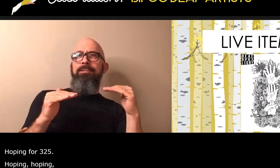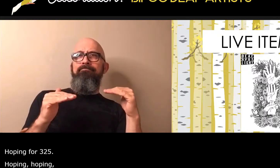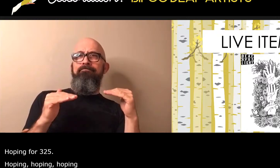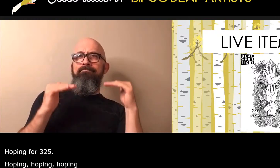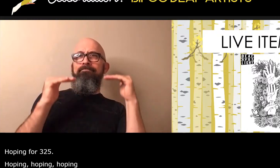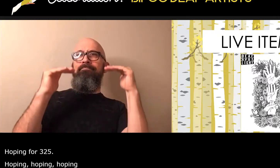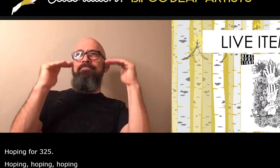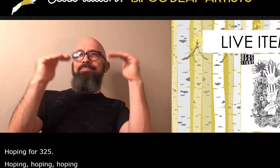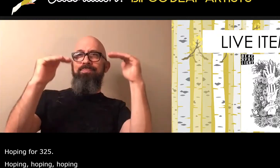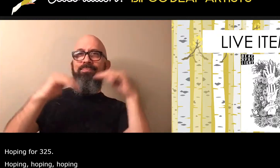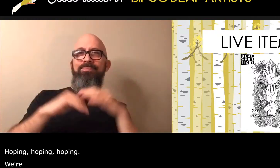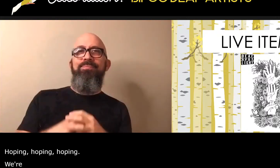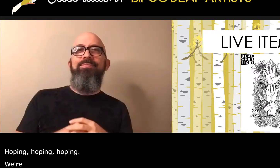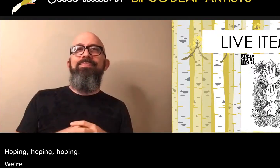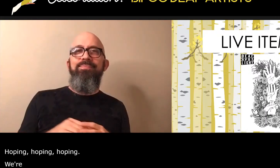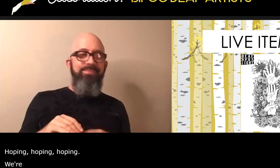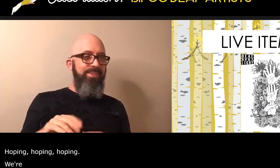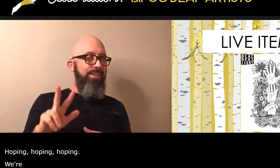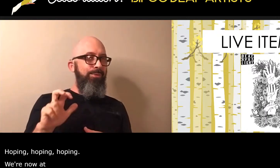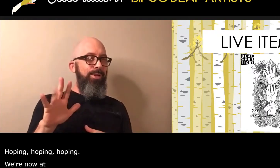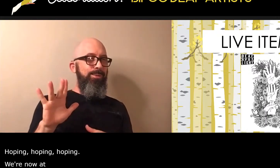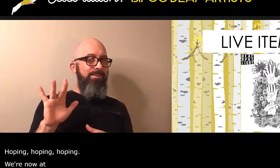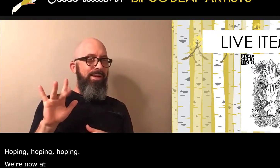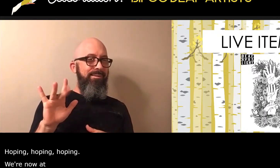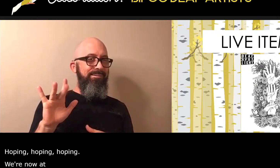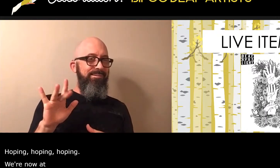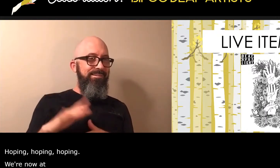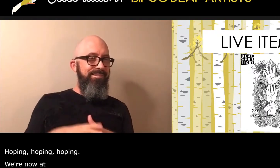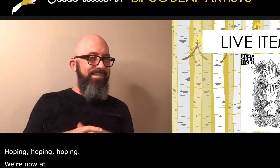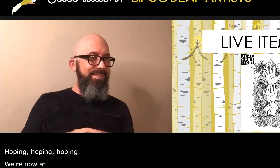We're now at 301.